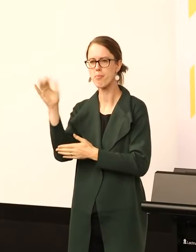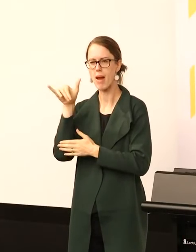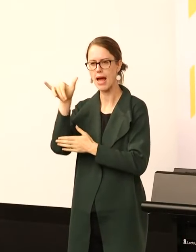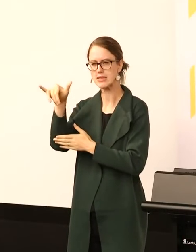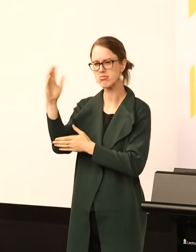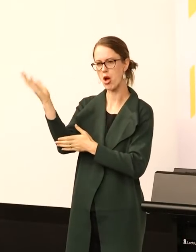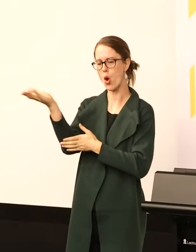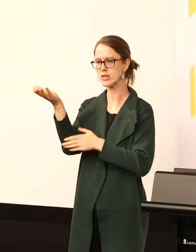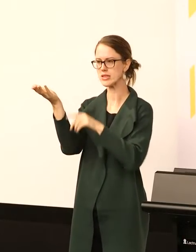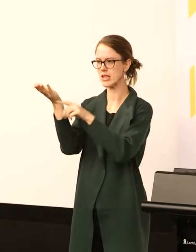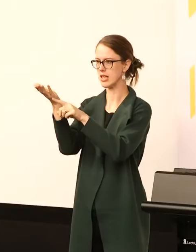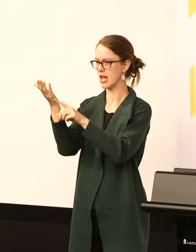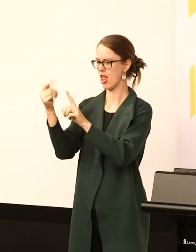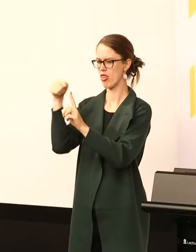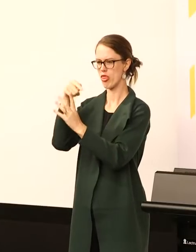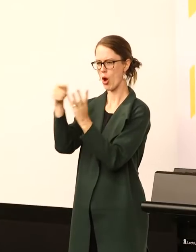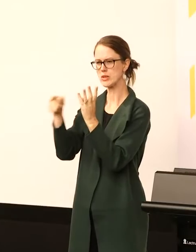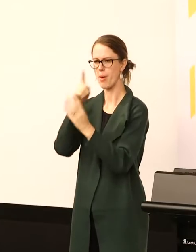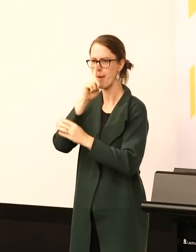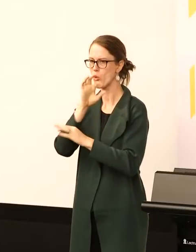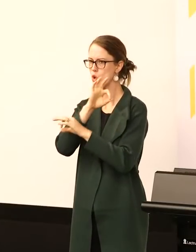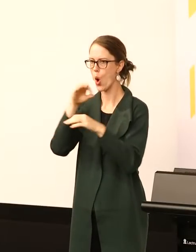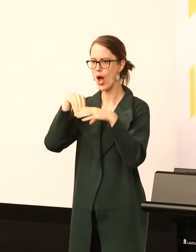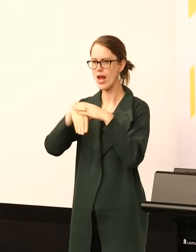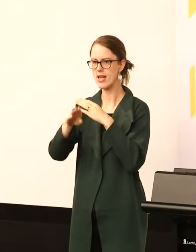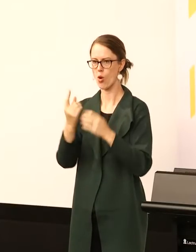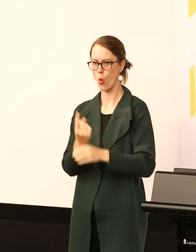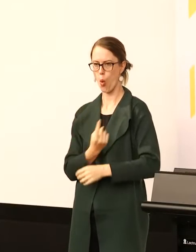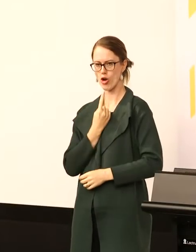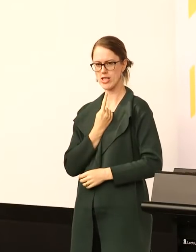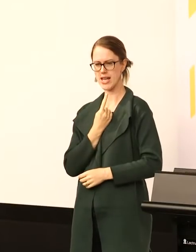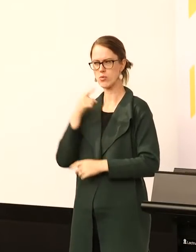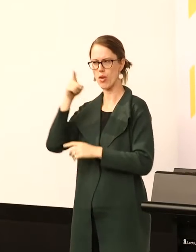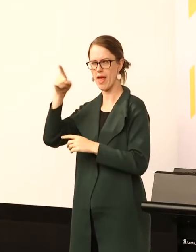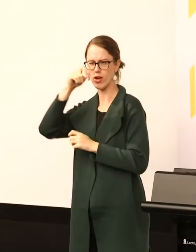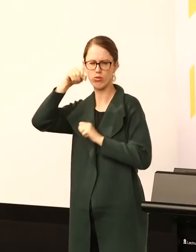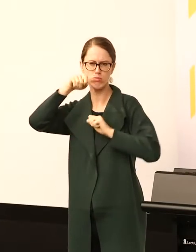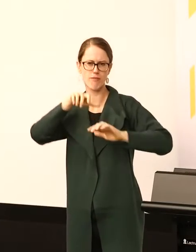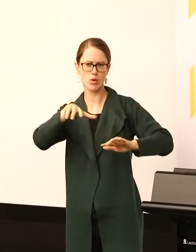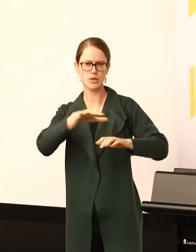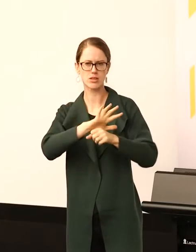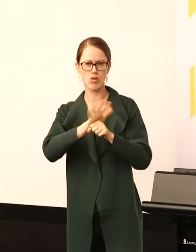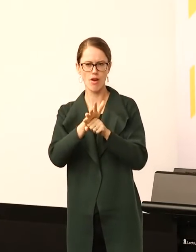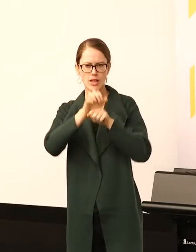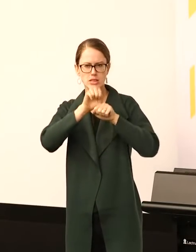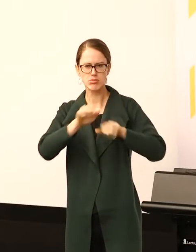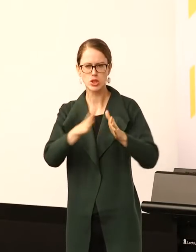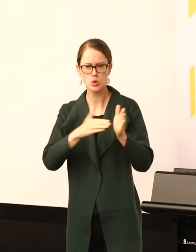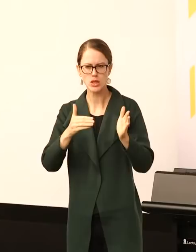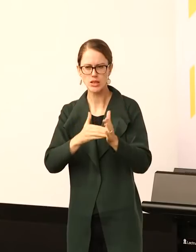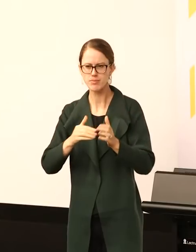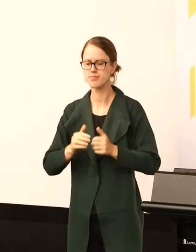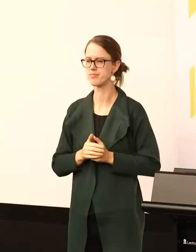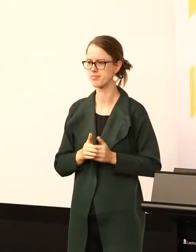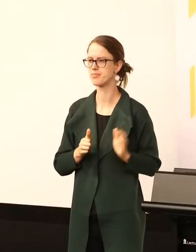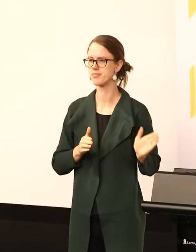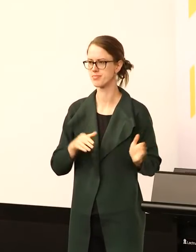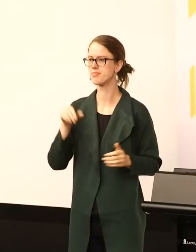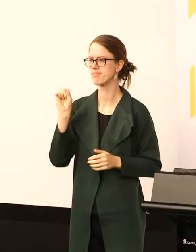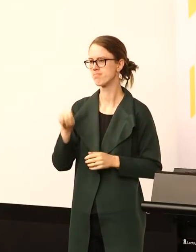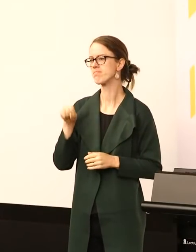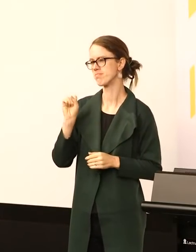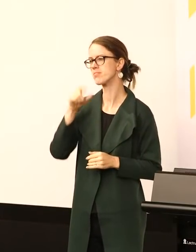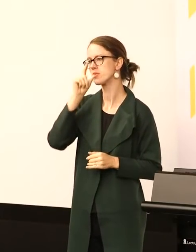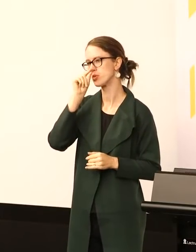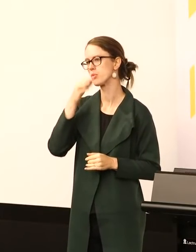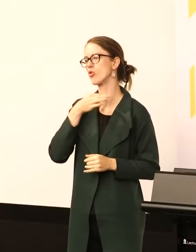that seeing as they don't go into quarantine, that could be a way for cases to come in? Yes, that is a potential risk, and so there is